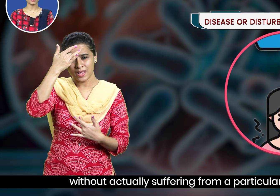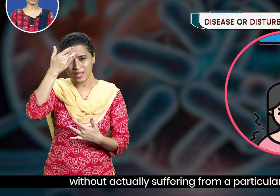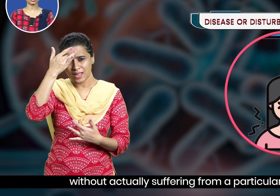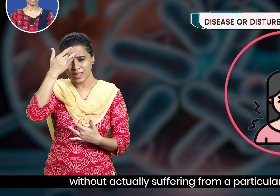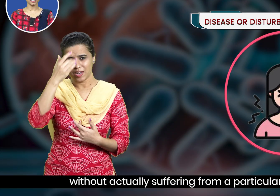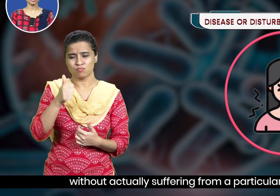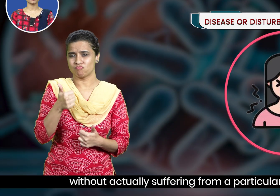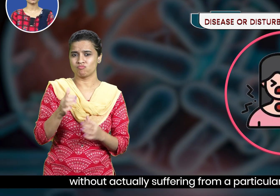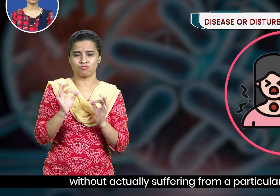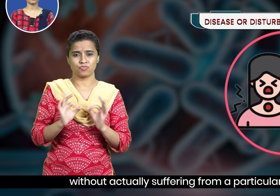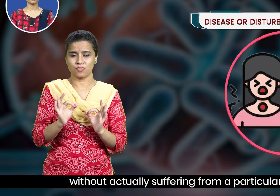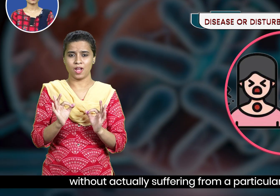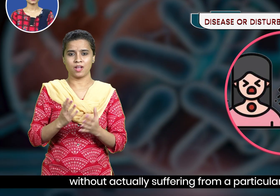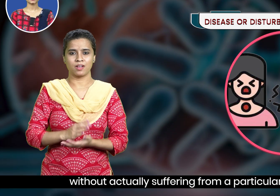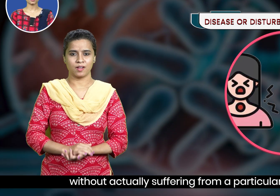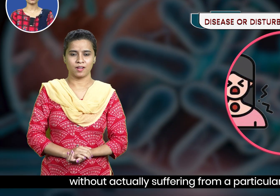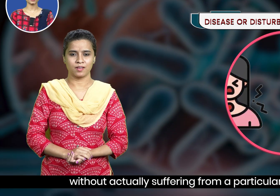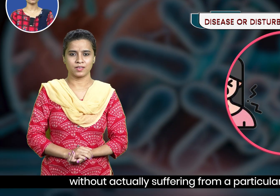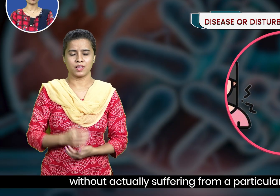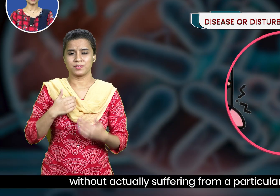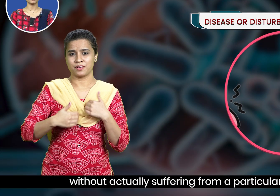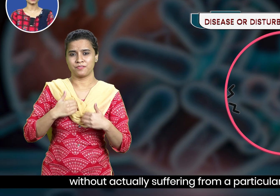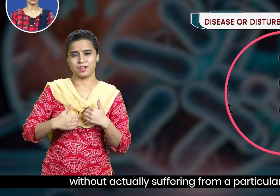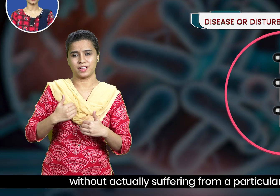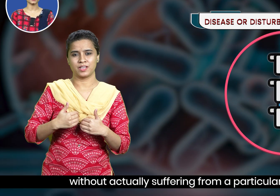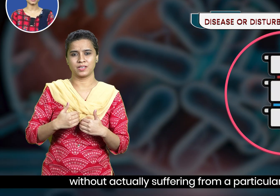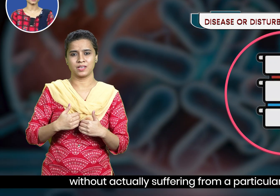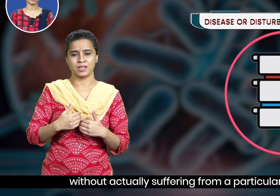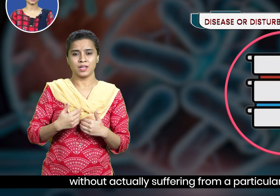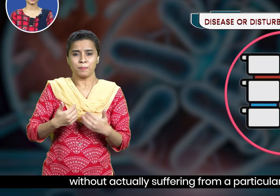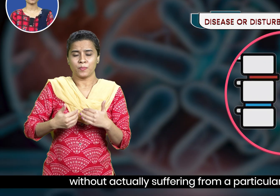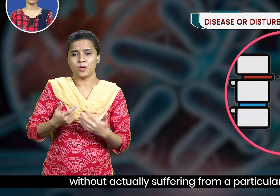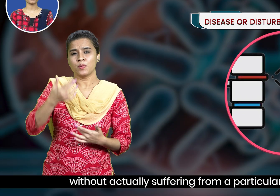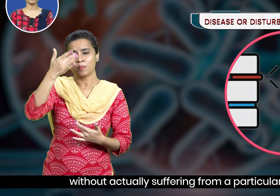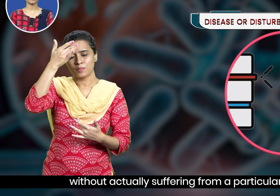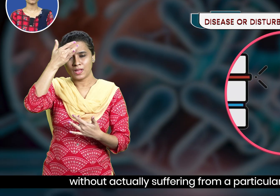without actually suffering from a particular disease.